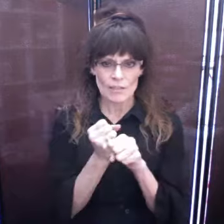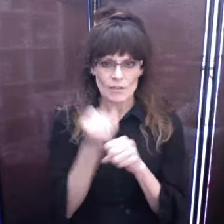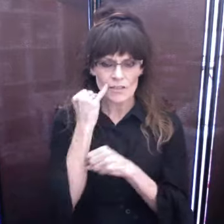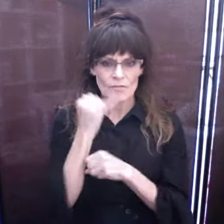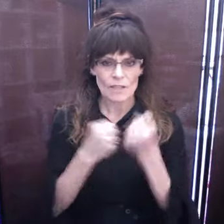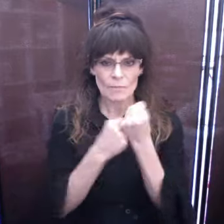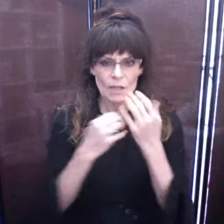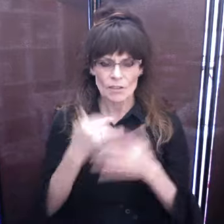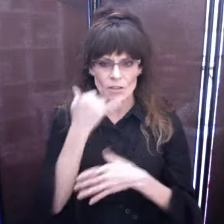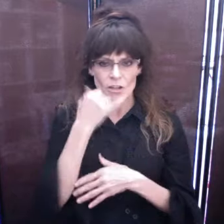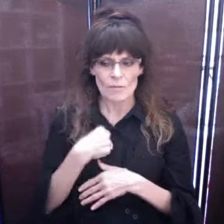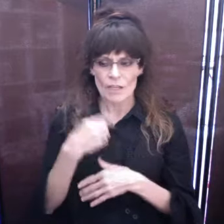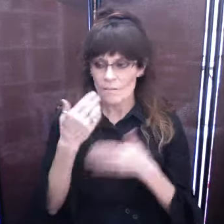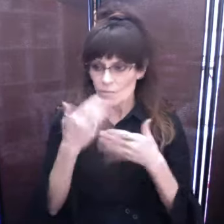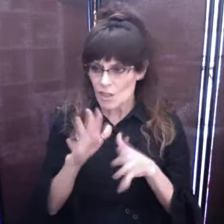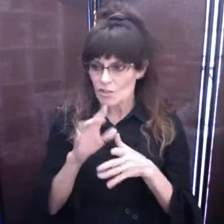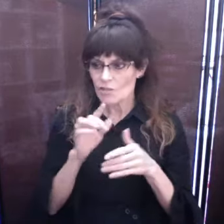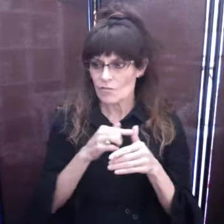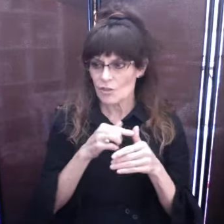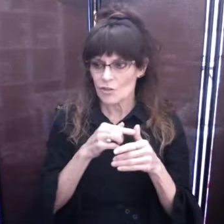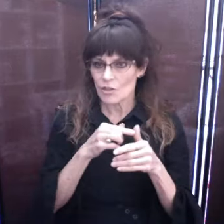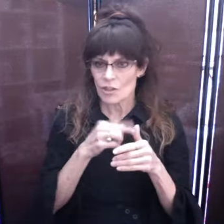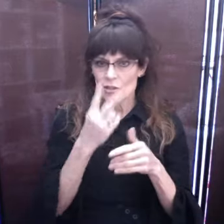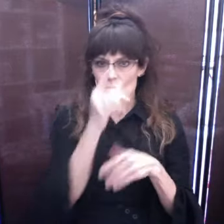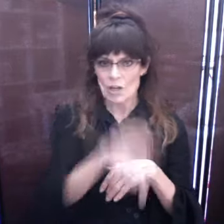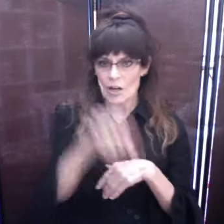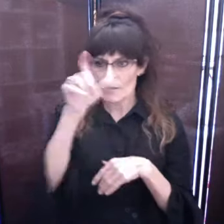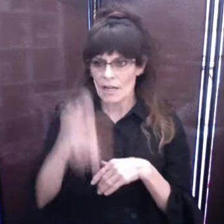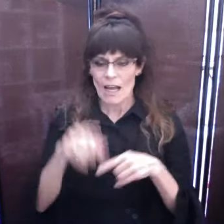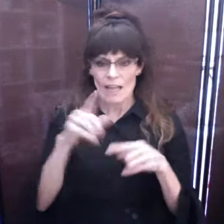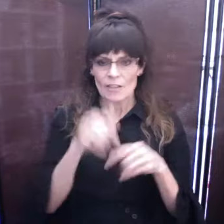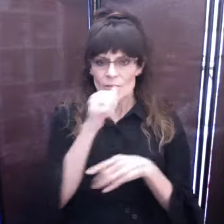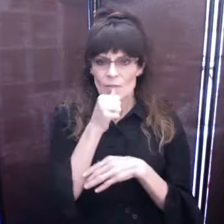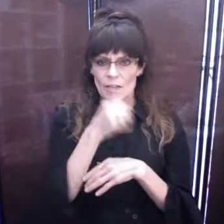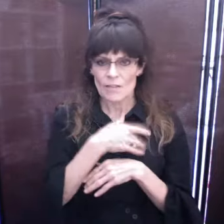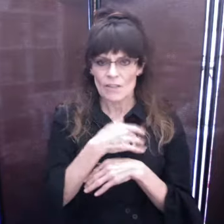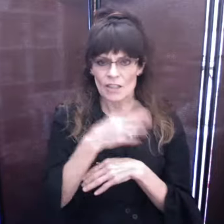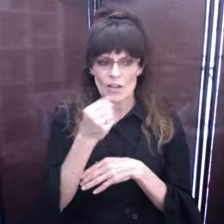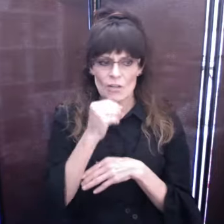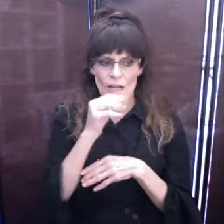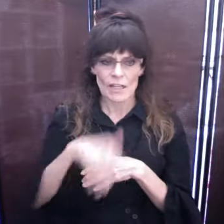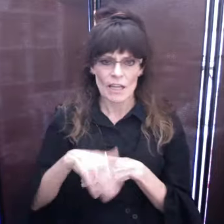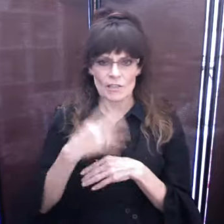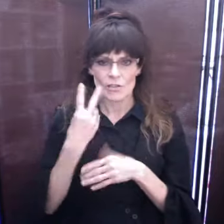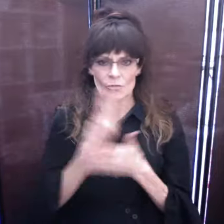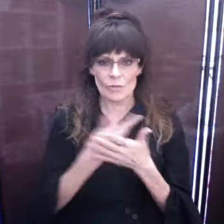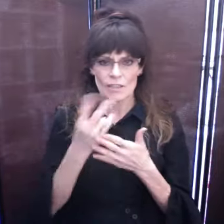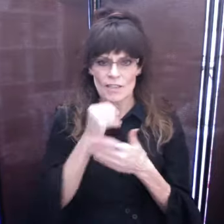you finish those first 2 columns? I couldn't bear the thought of the feeling to be like, no, I haven't touched it for 2 weeks. And to see the look on his face,